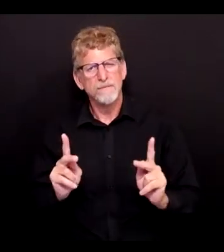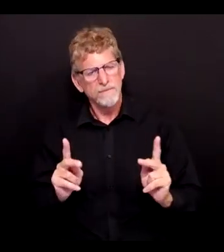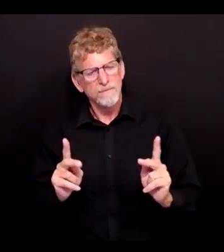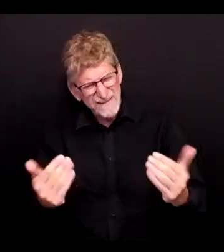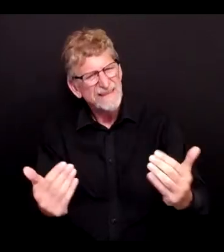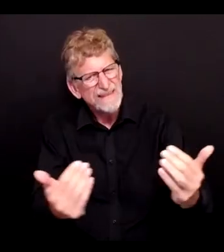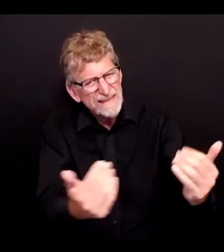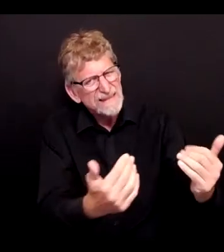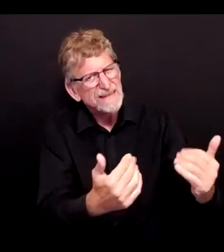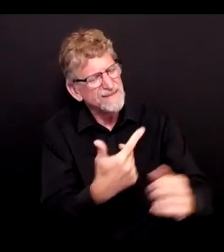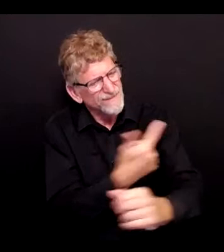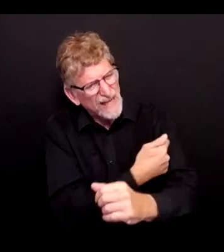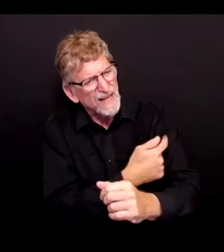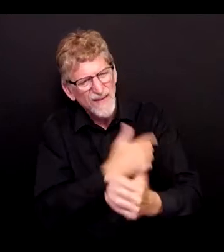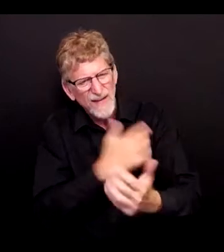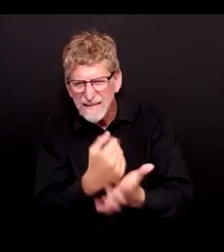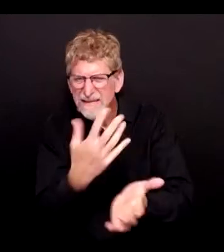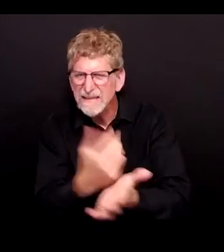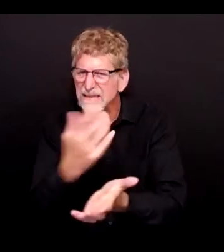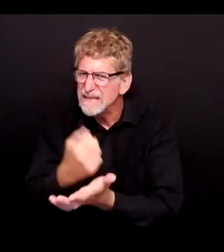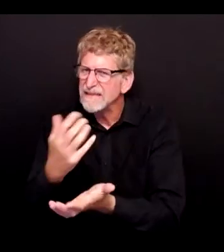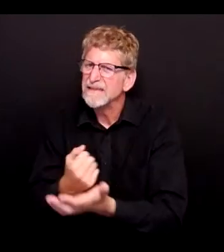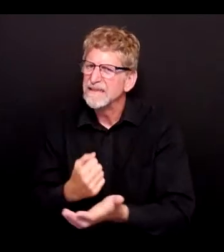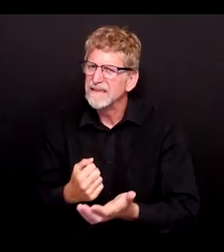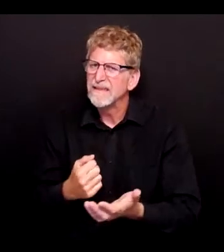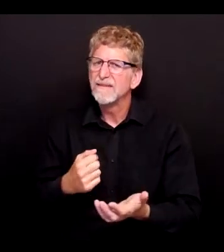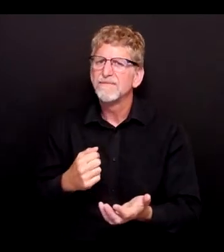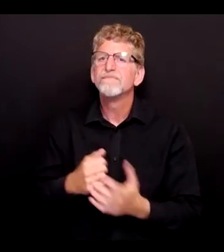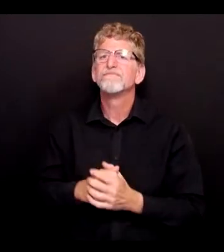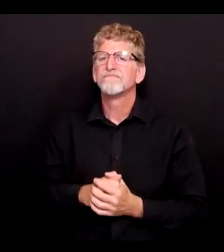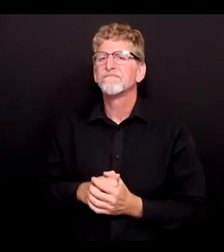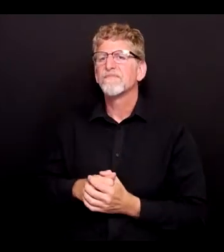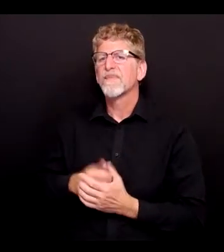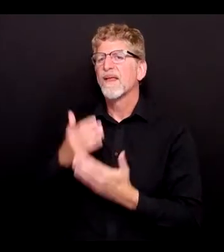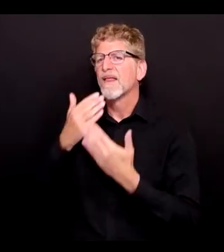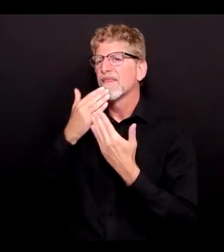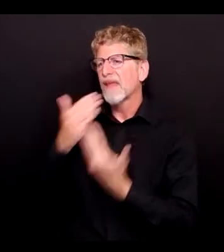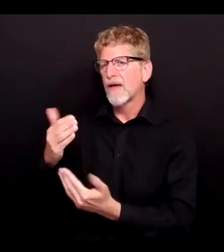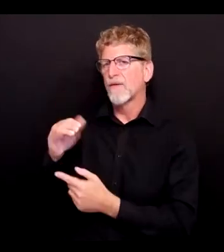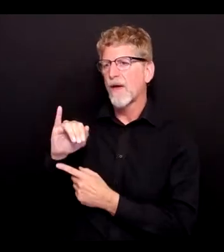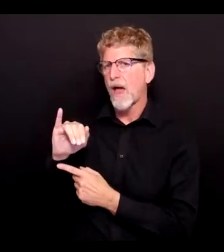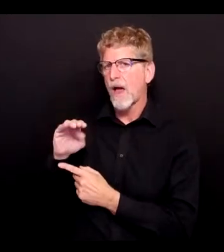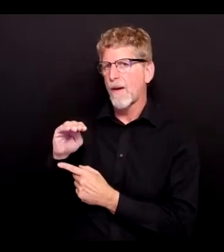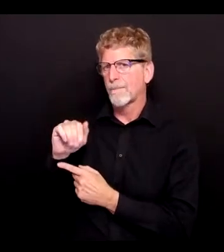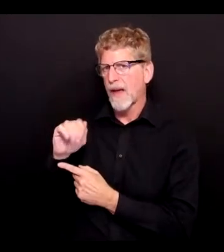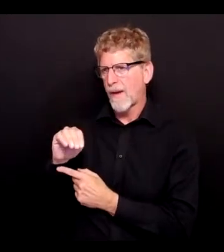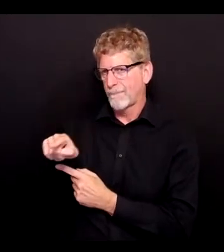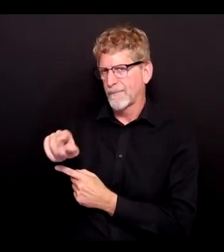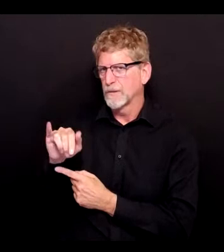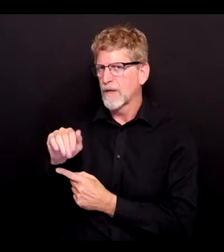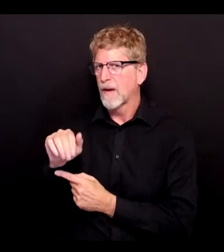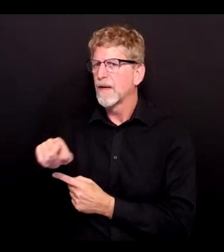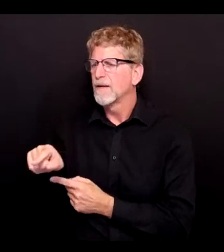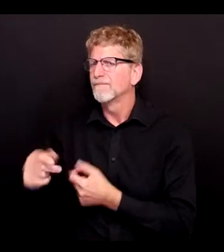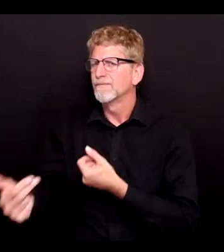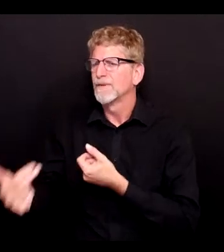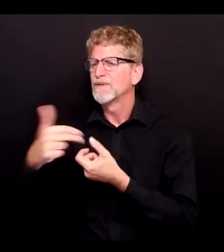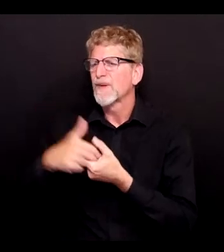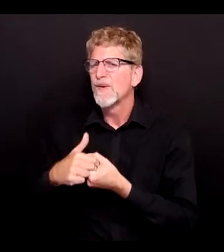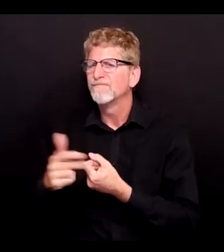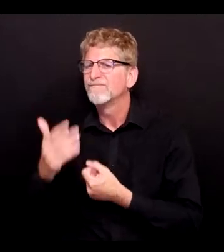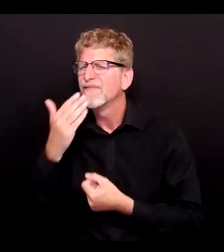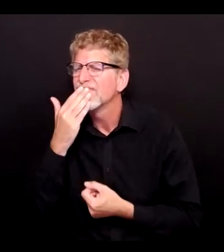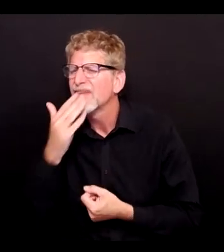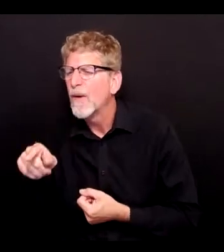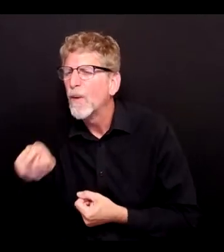take a moment to thank Imam Jama for joining us today and for his and his colleagues' important work